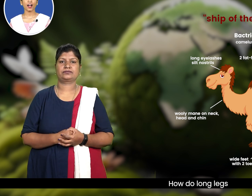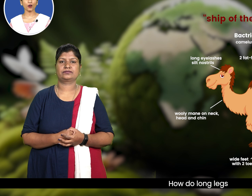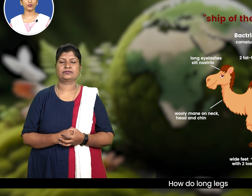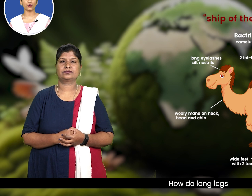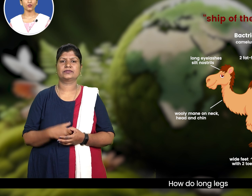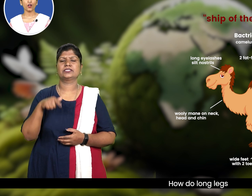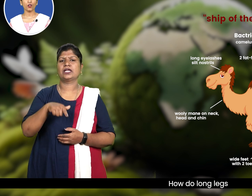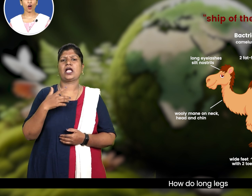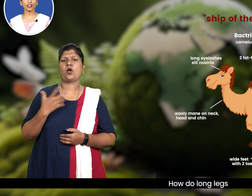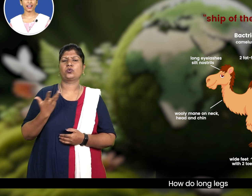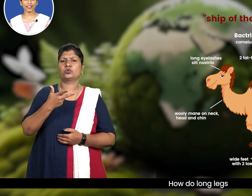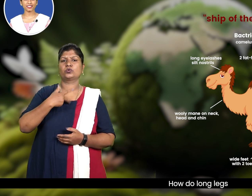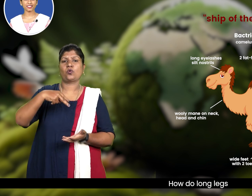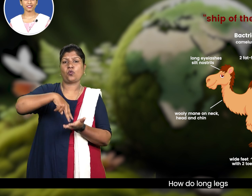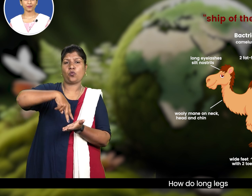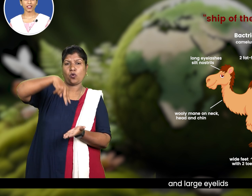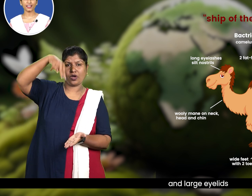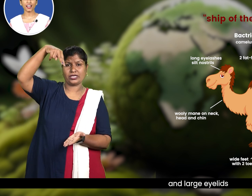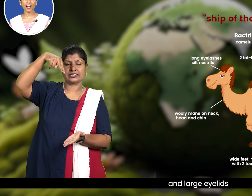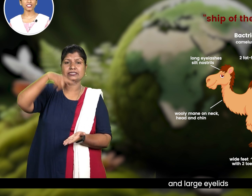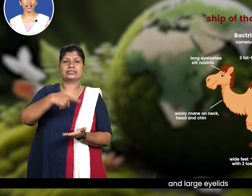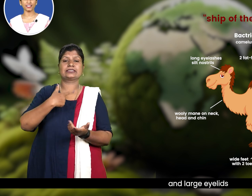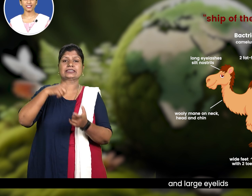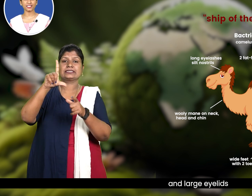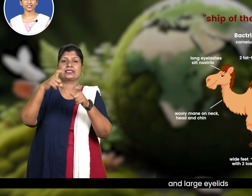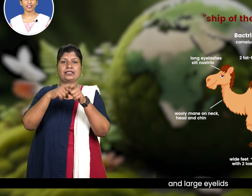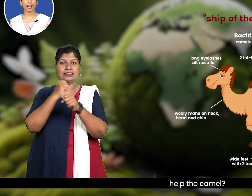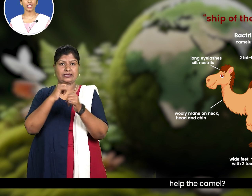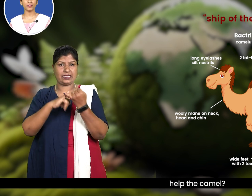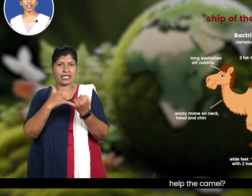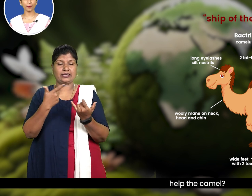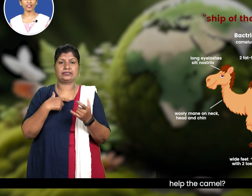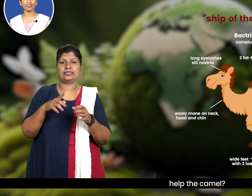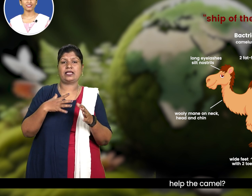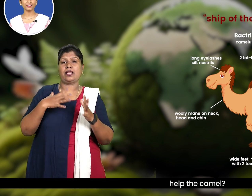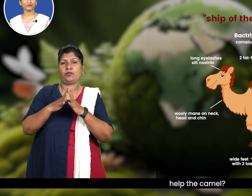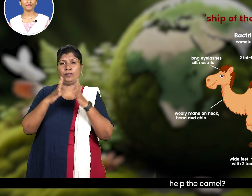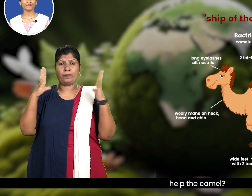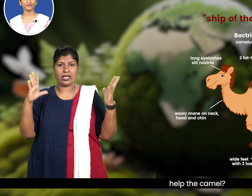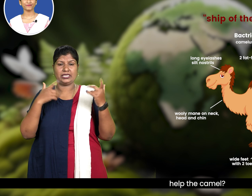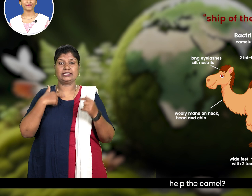How do long legs and large eyelids help the camel?